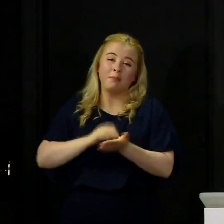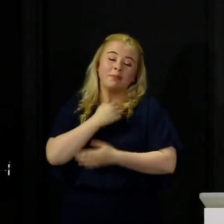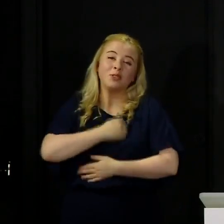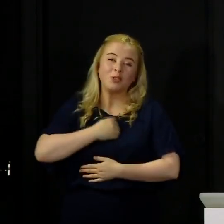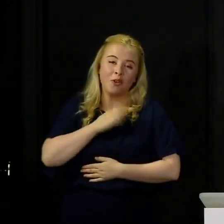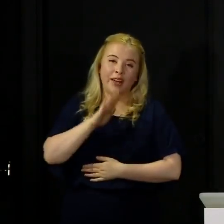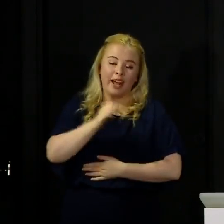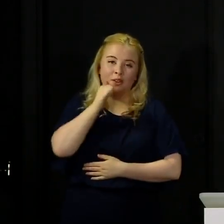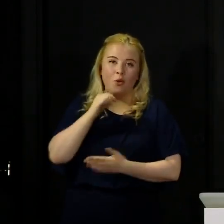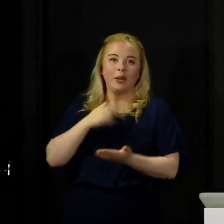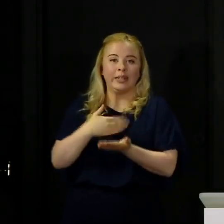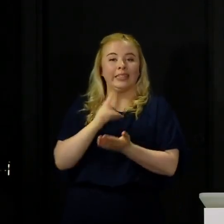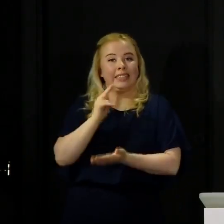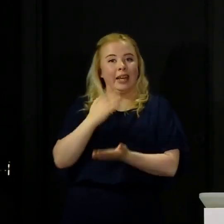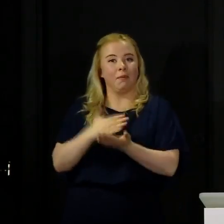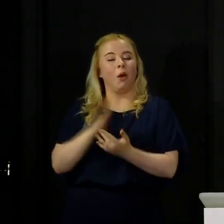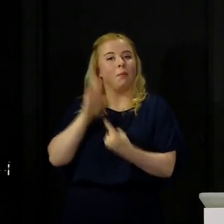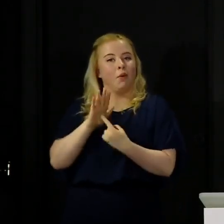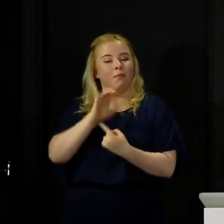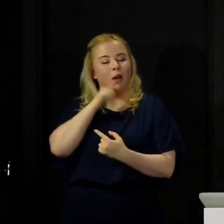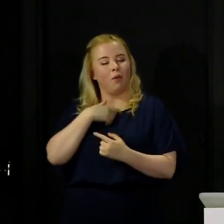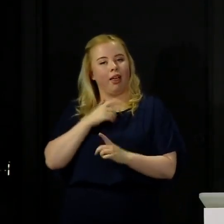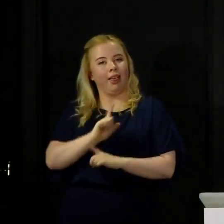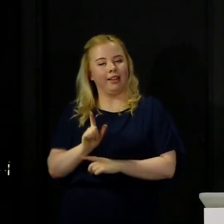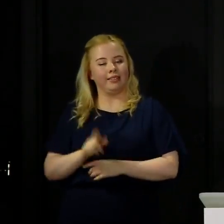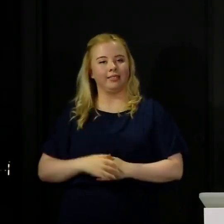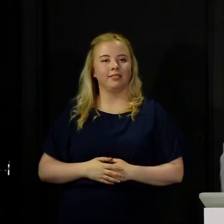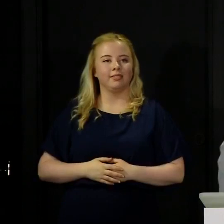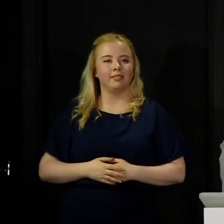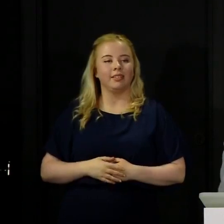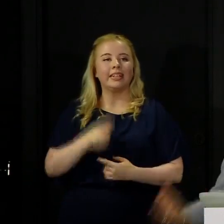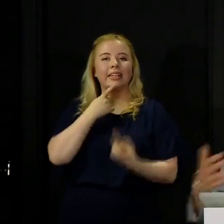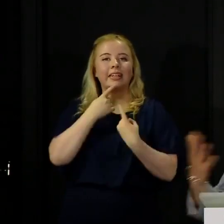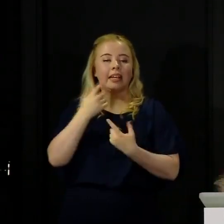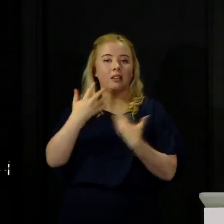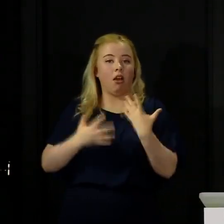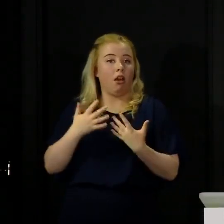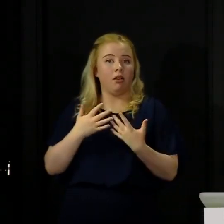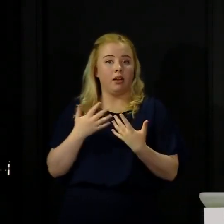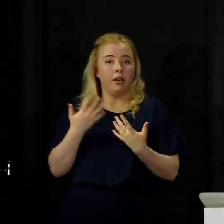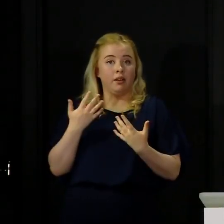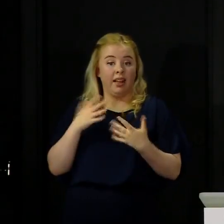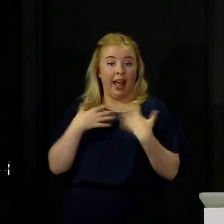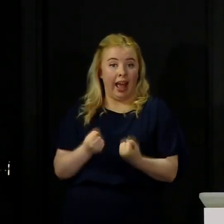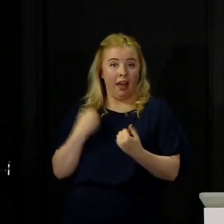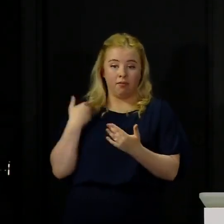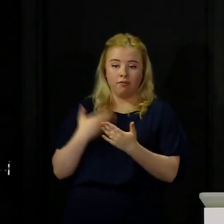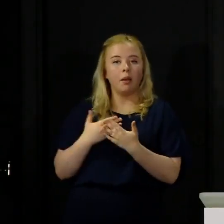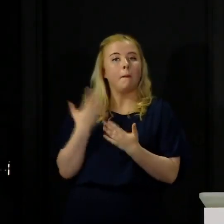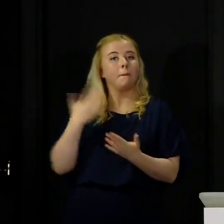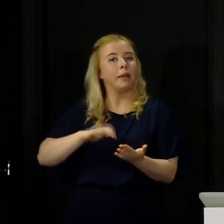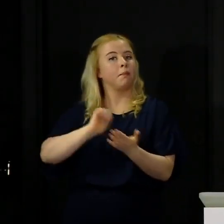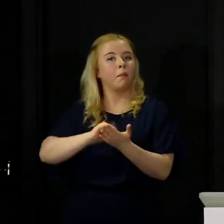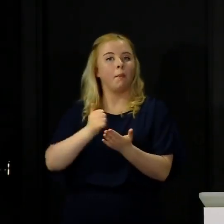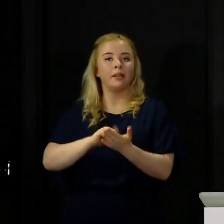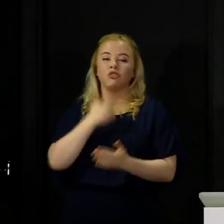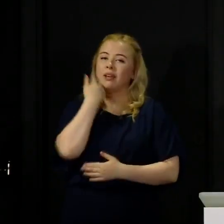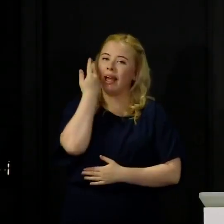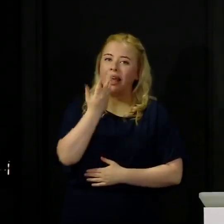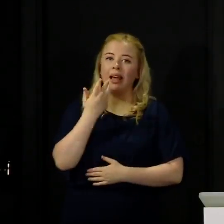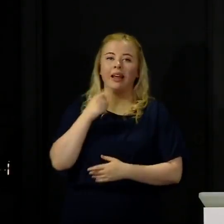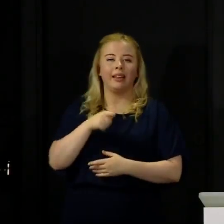not important. I'll come on to that shortly. The data we have is the data we publish. every day. So that is the data